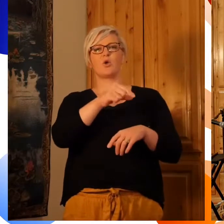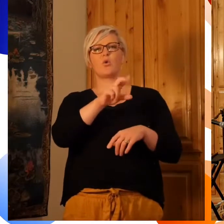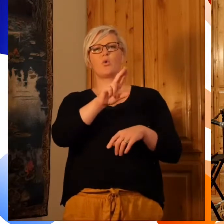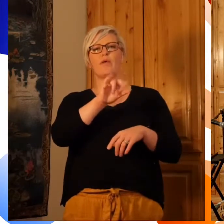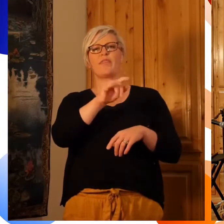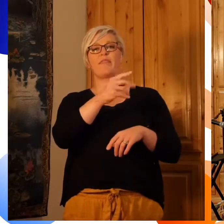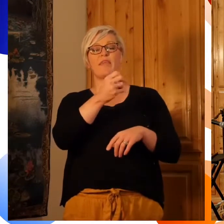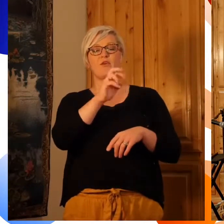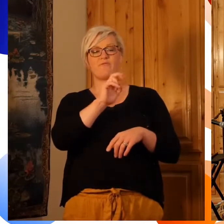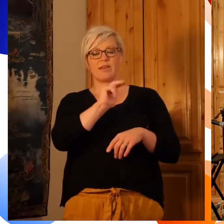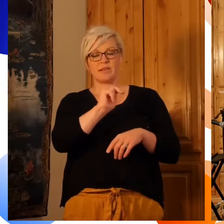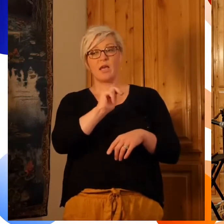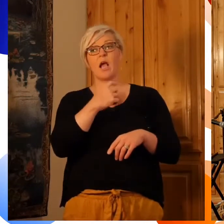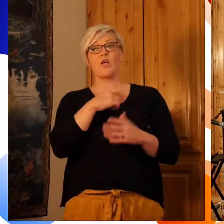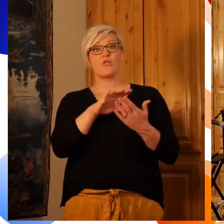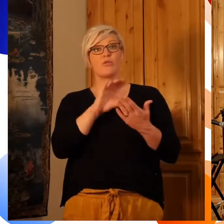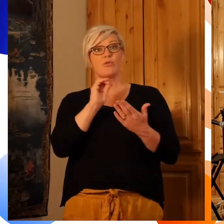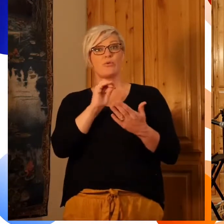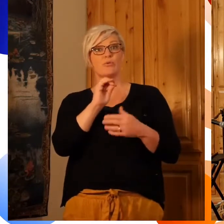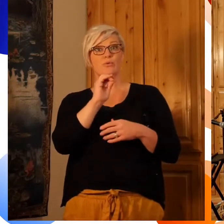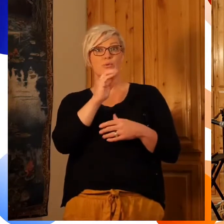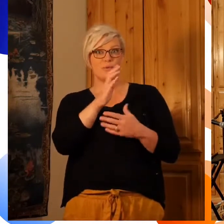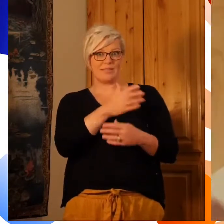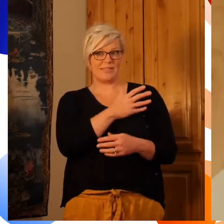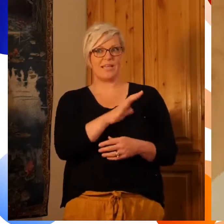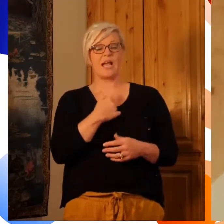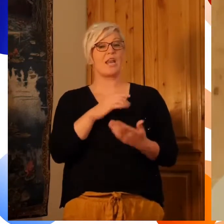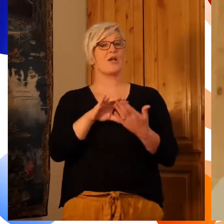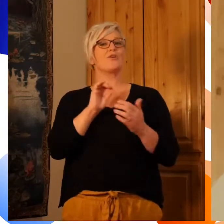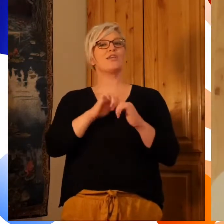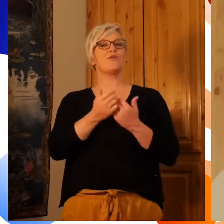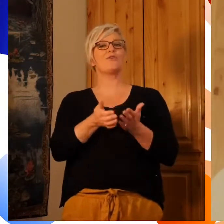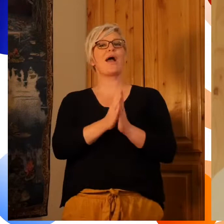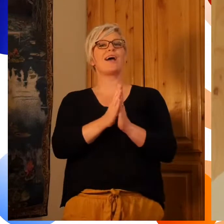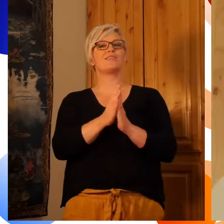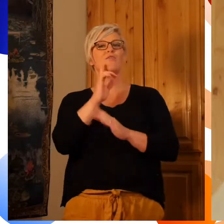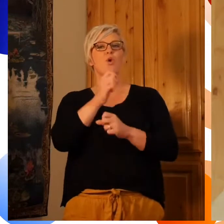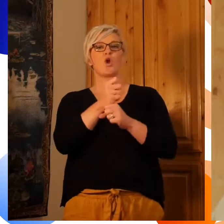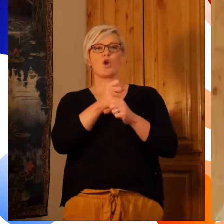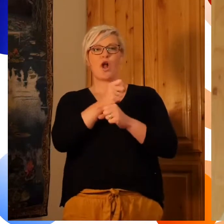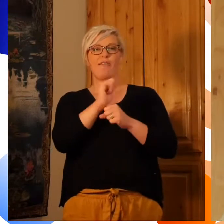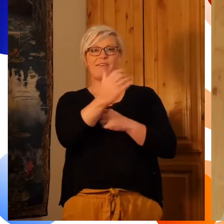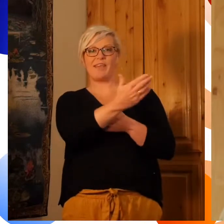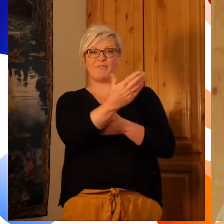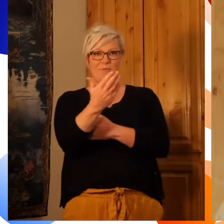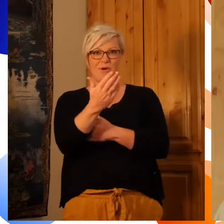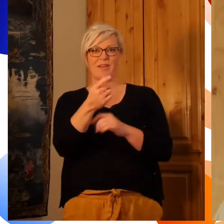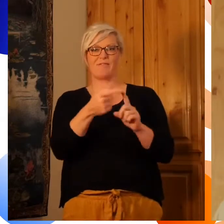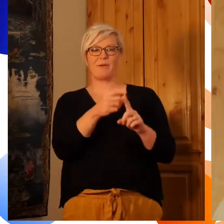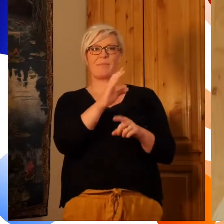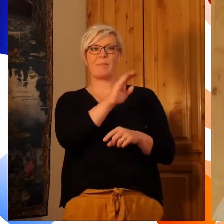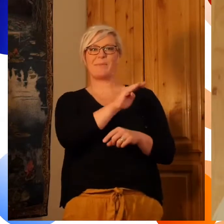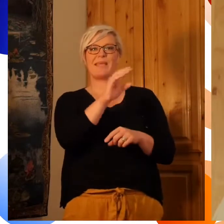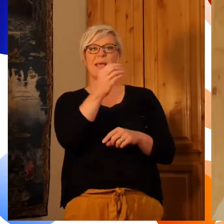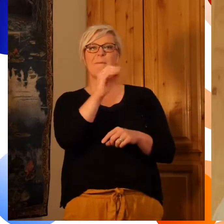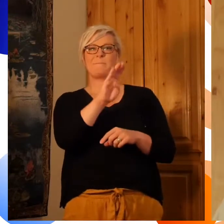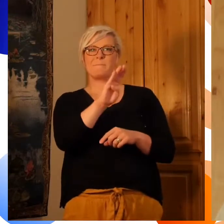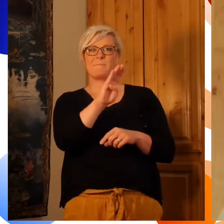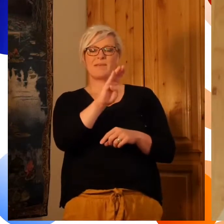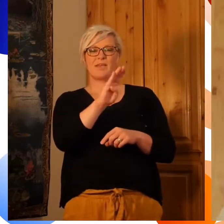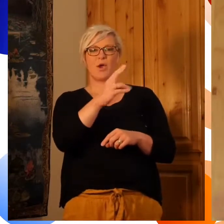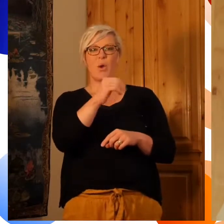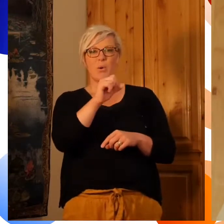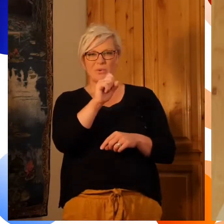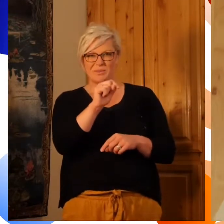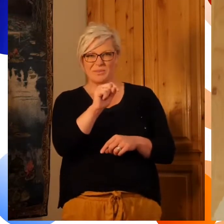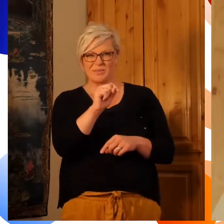And I learned to ask for coffee in the morning from the B&B hosts, where I'd say, "Gai gafi uskwelukanda," which means, "May